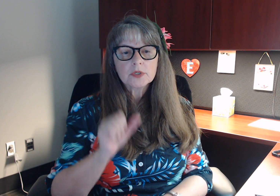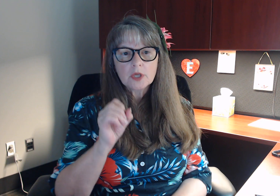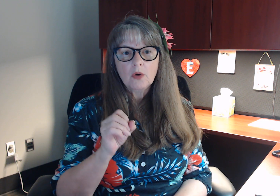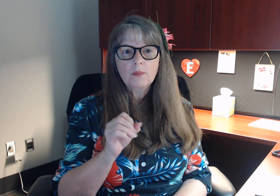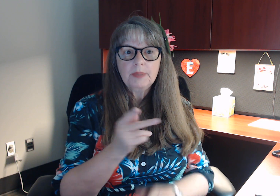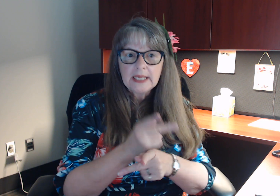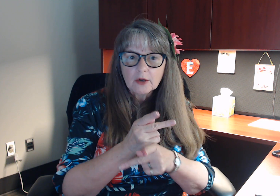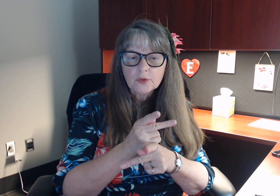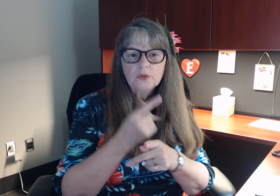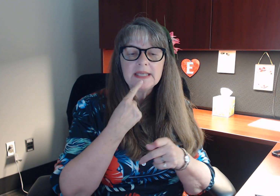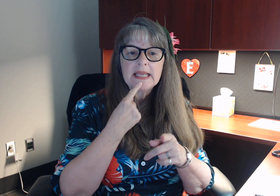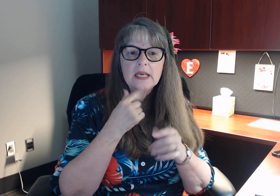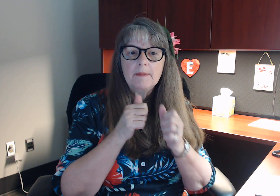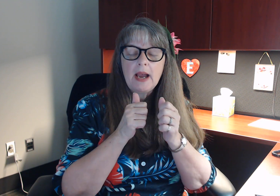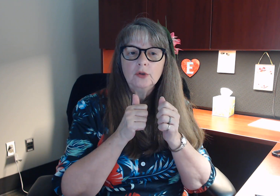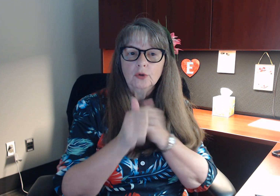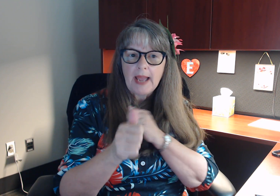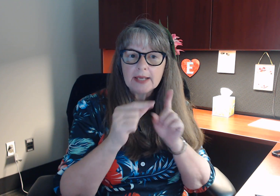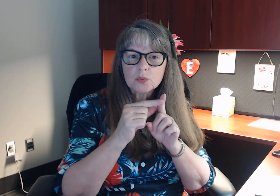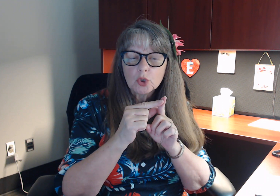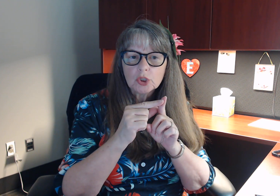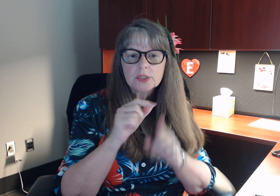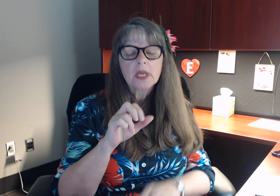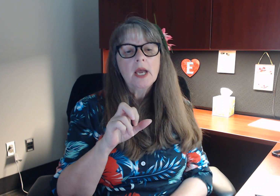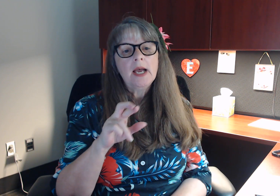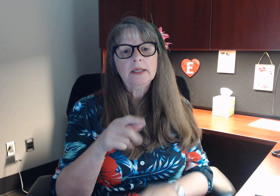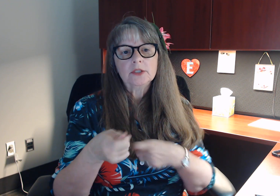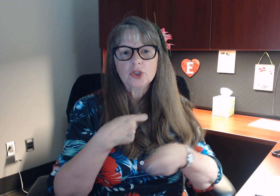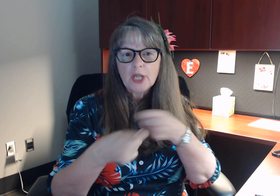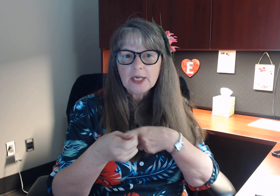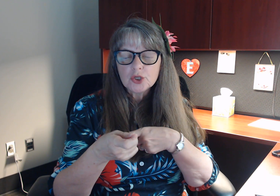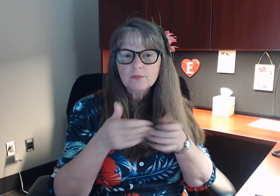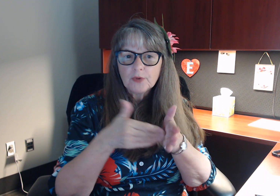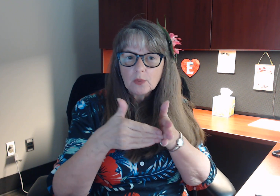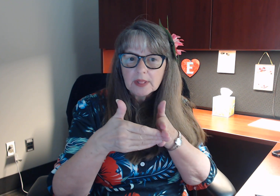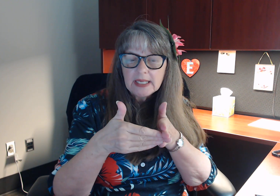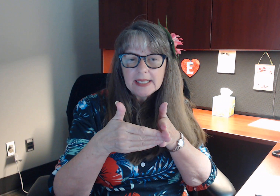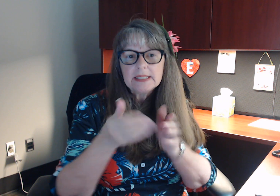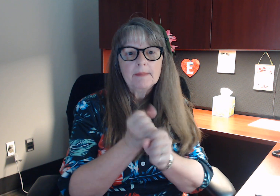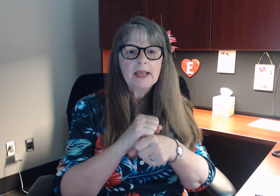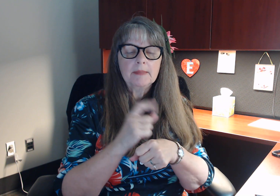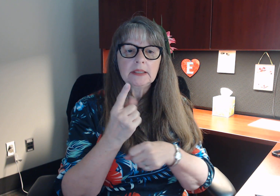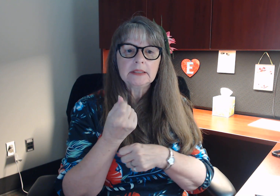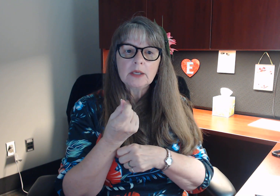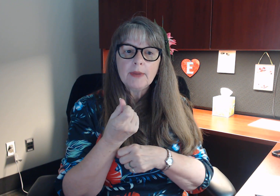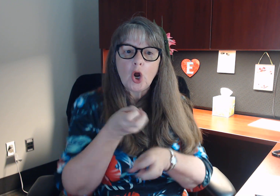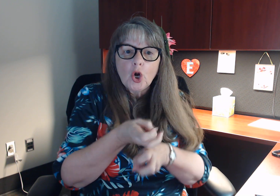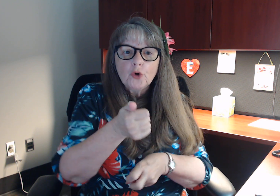So be careful, they said, about your passwords, to change them frequently, to make them a little bit harder and